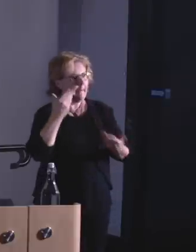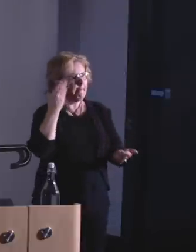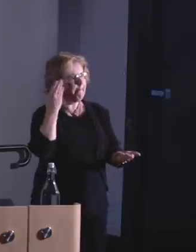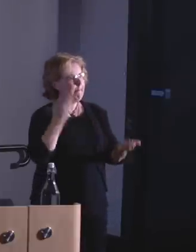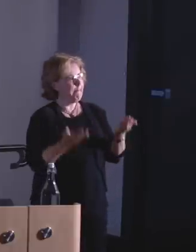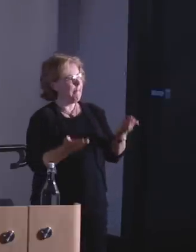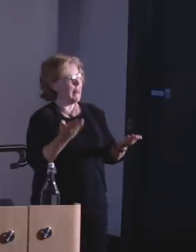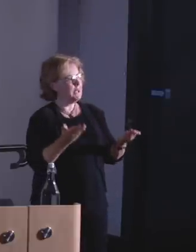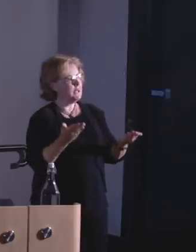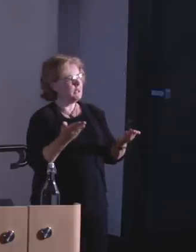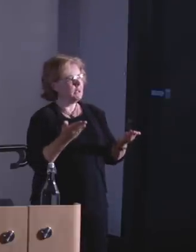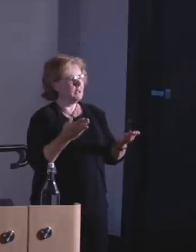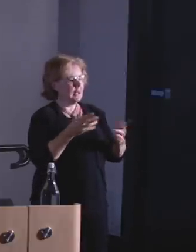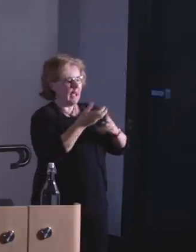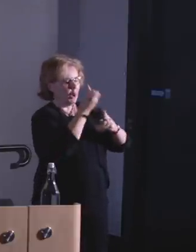collectives?